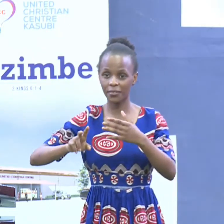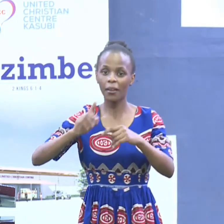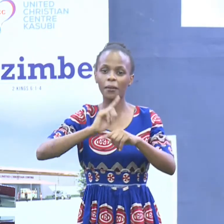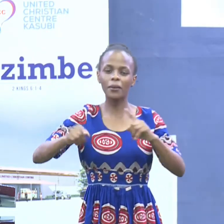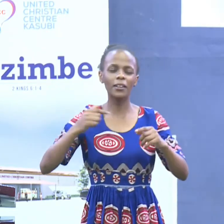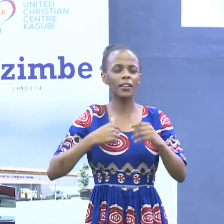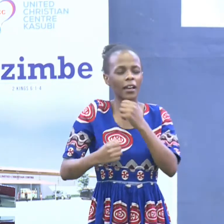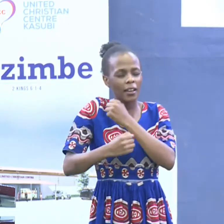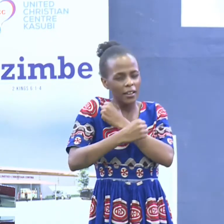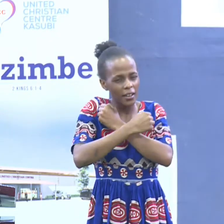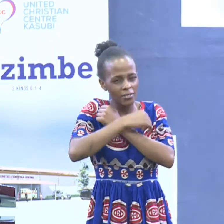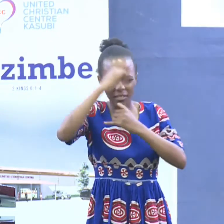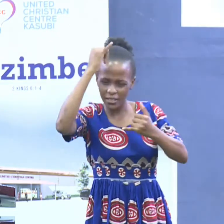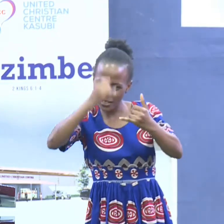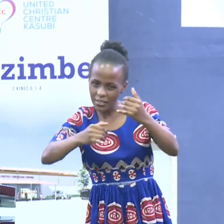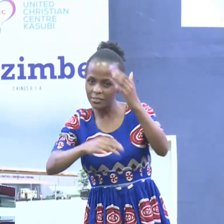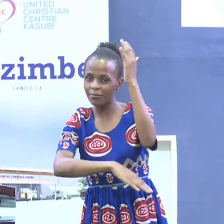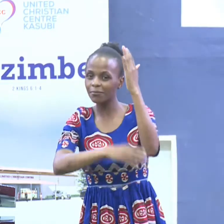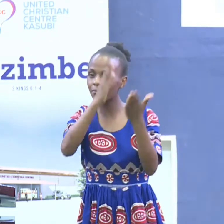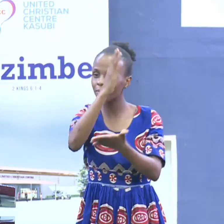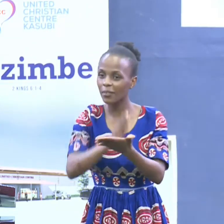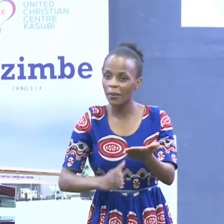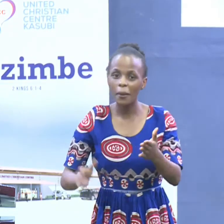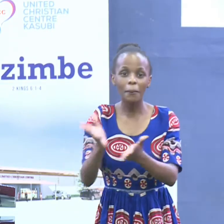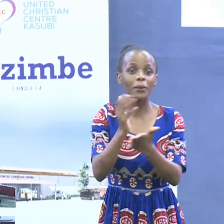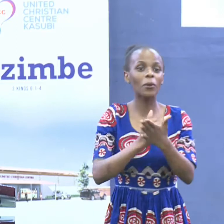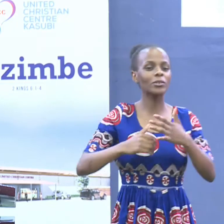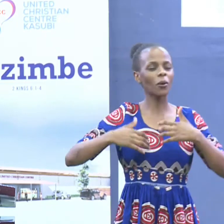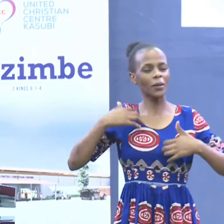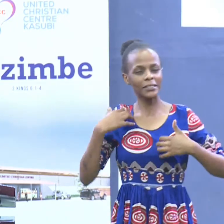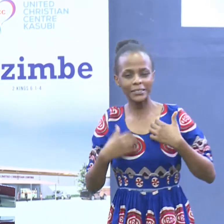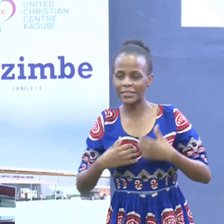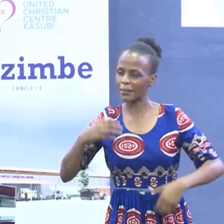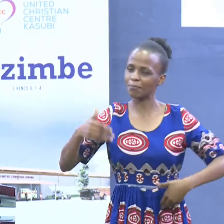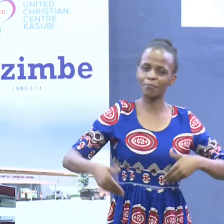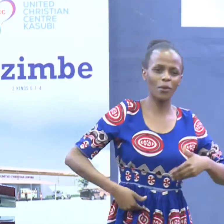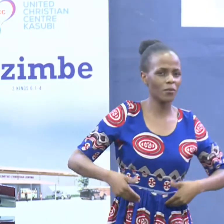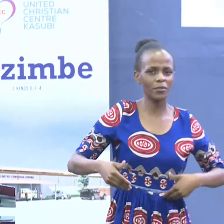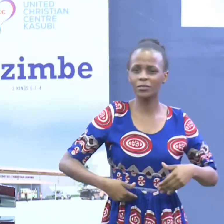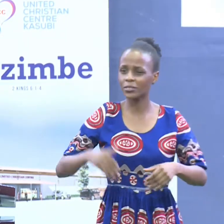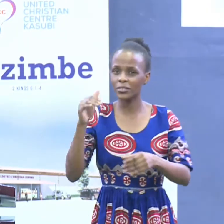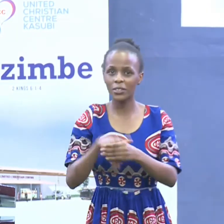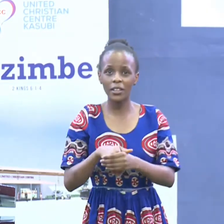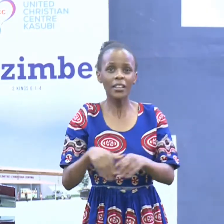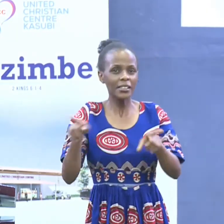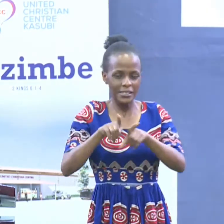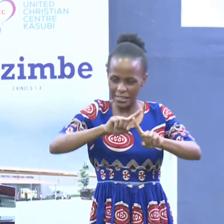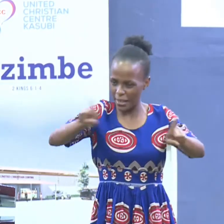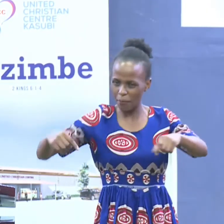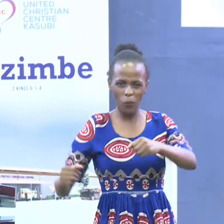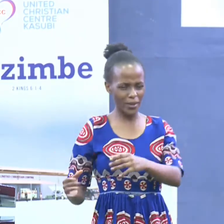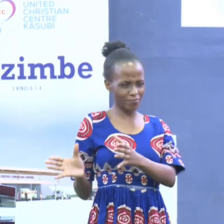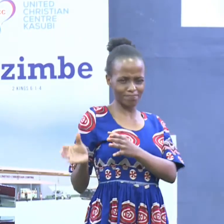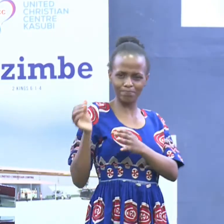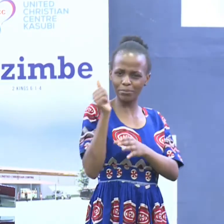chapter. I love the last part because we put so much in it as born again. And